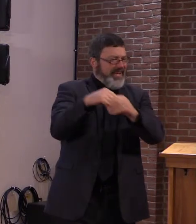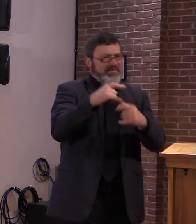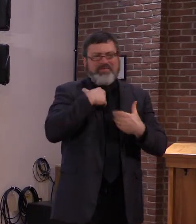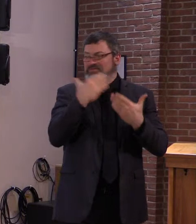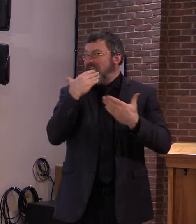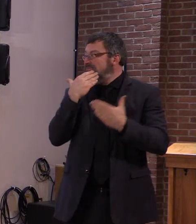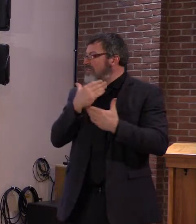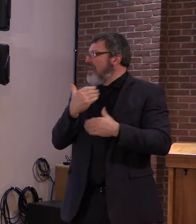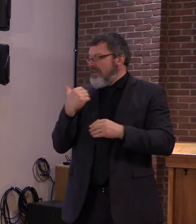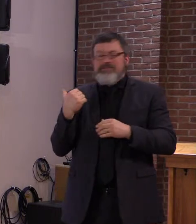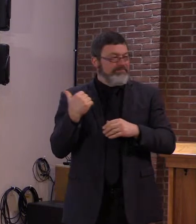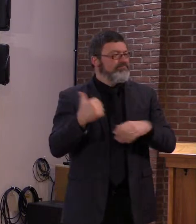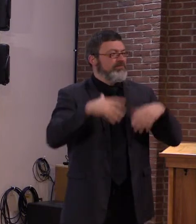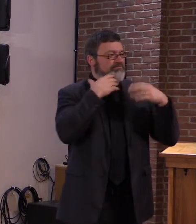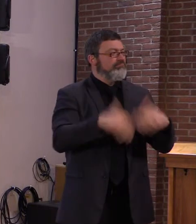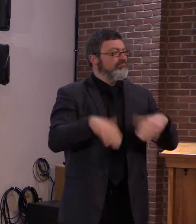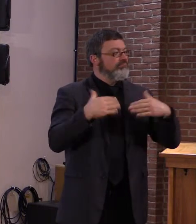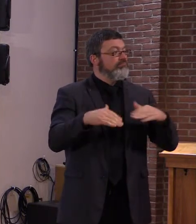we've taken.